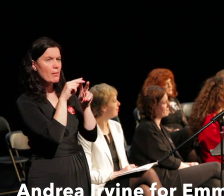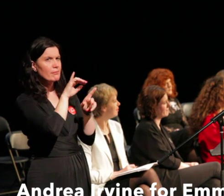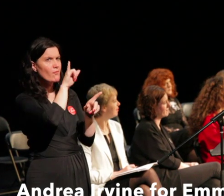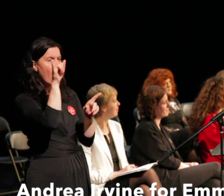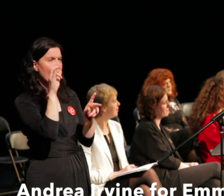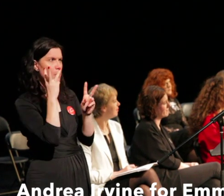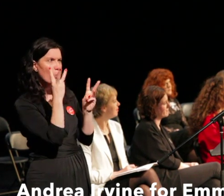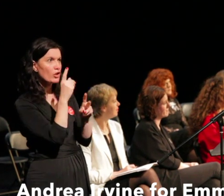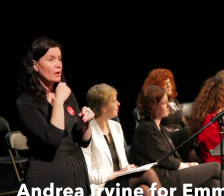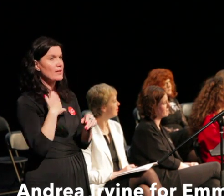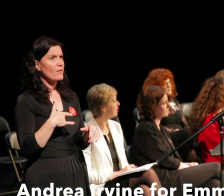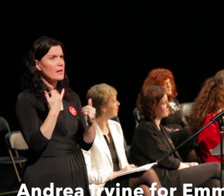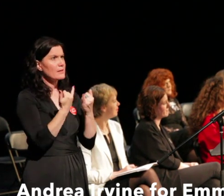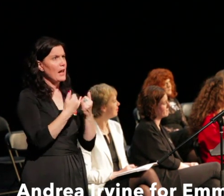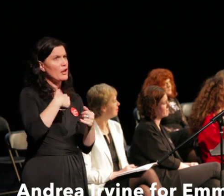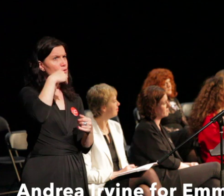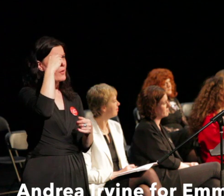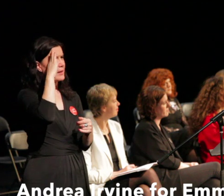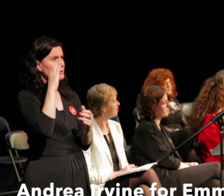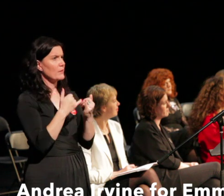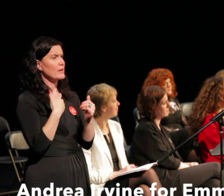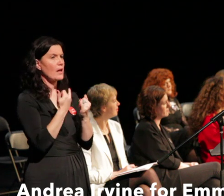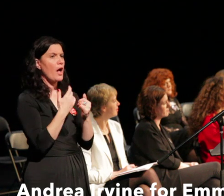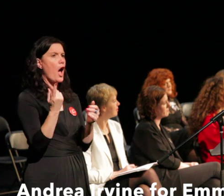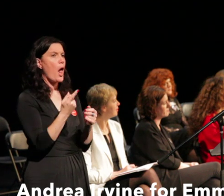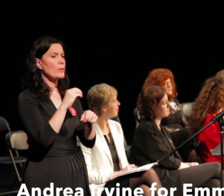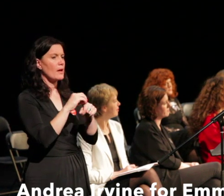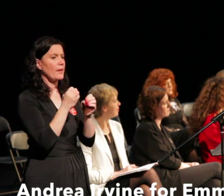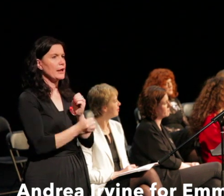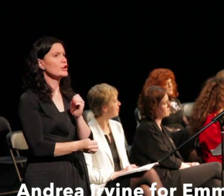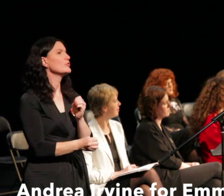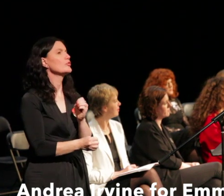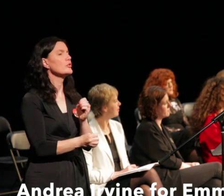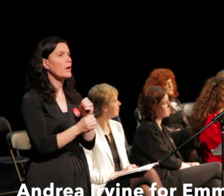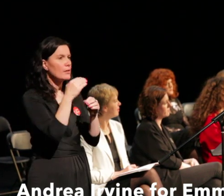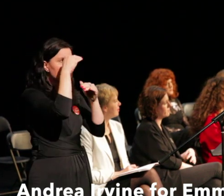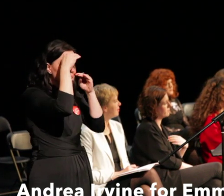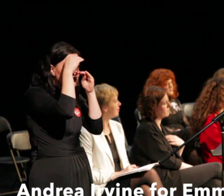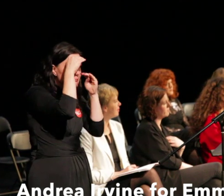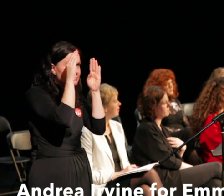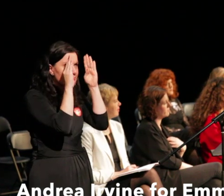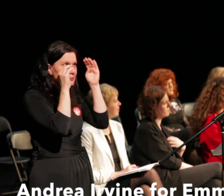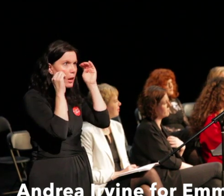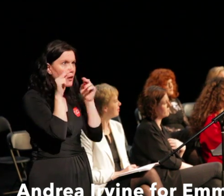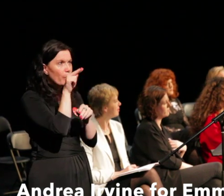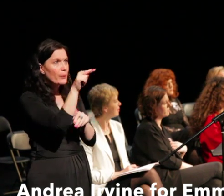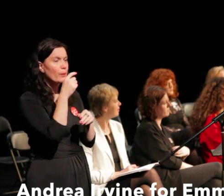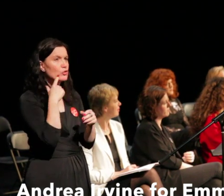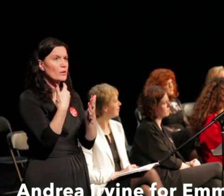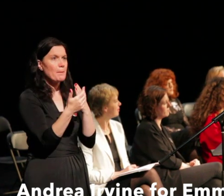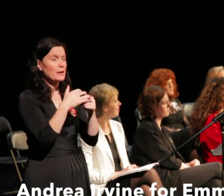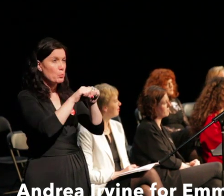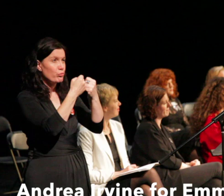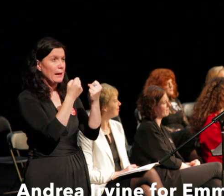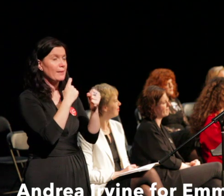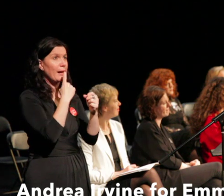it feels from the northern perspective of theatre. Always on the edge, peering through the window, never mind smashing the